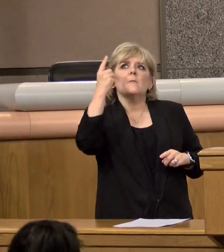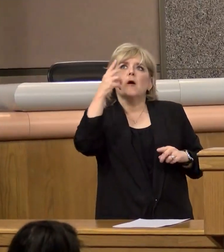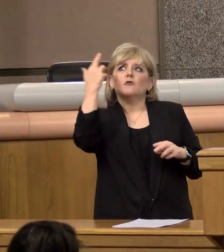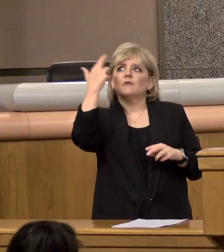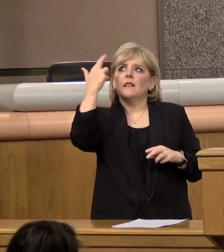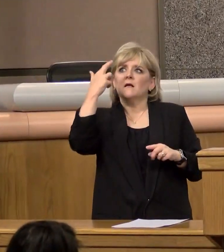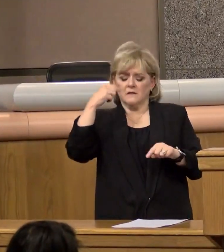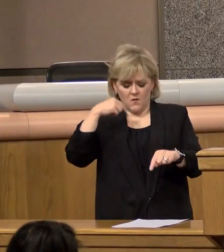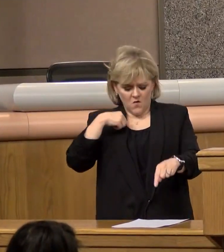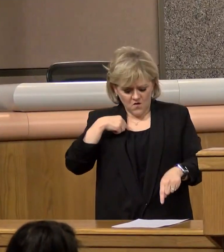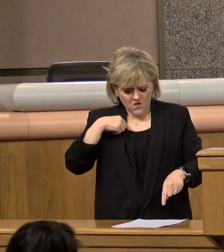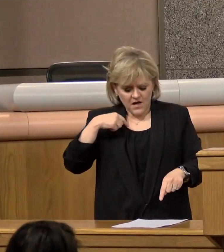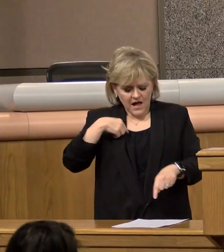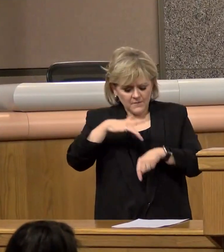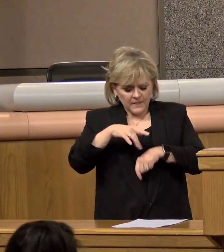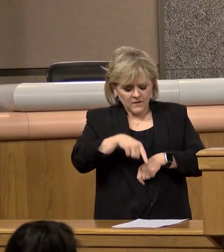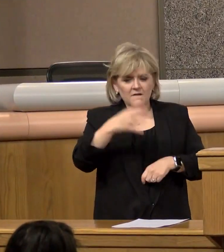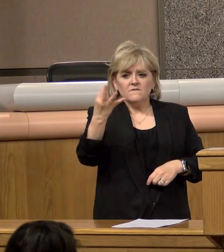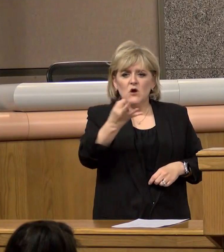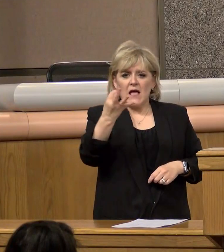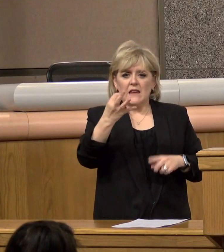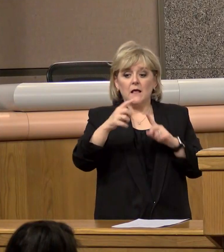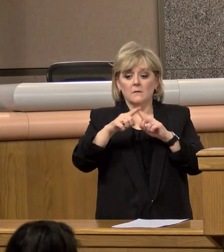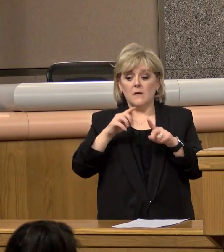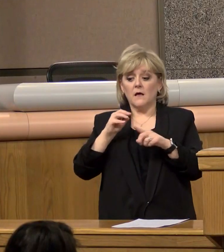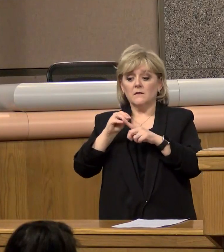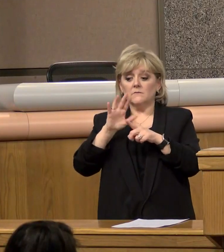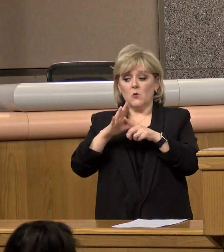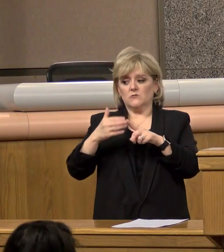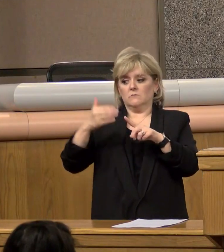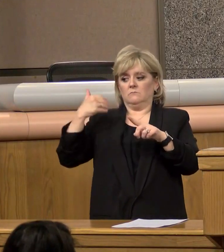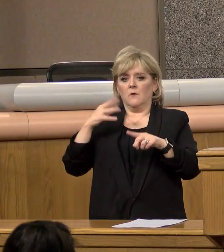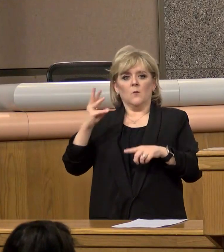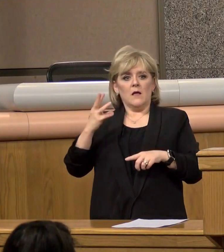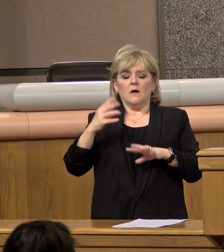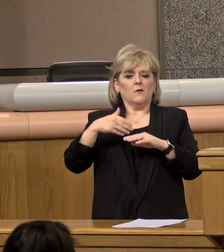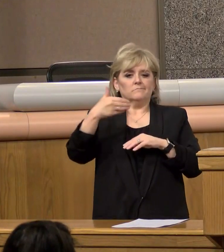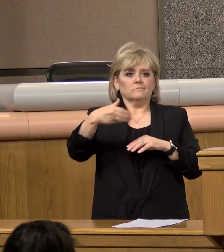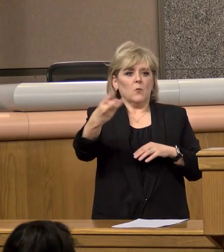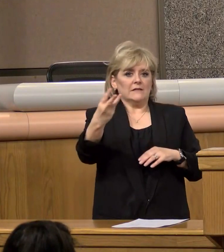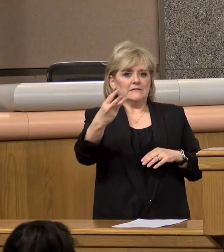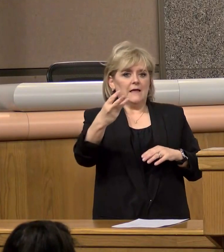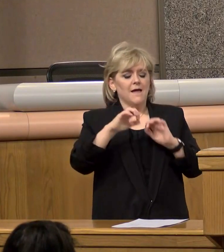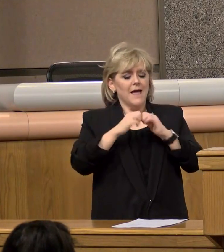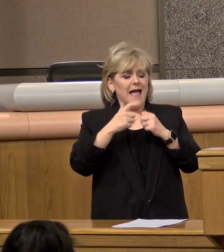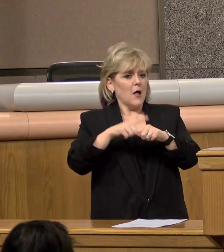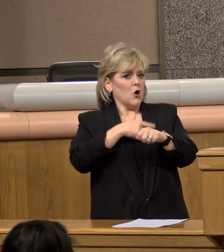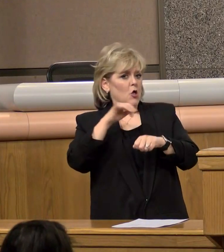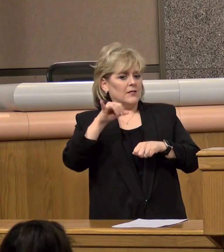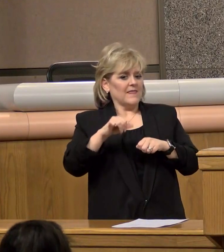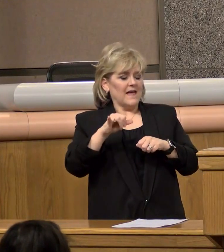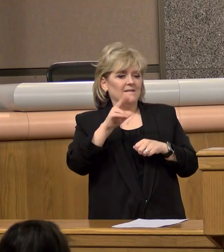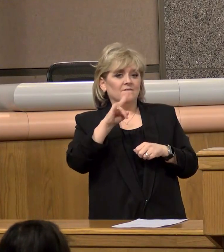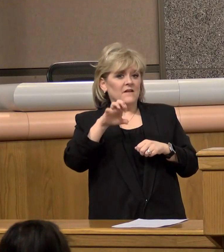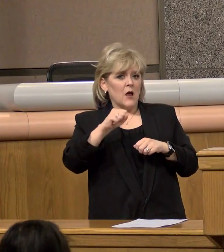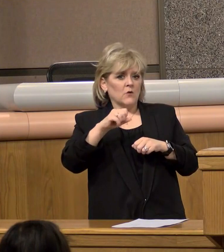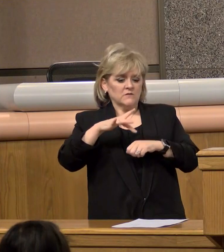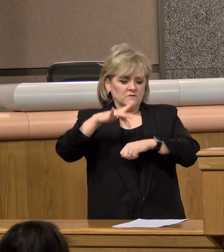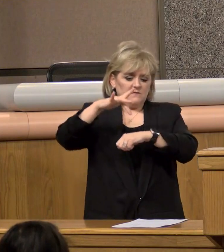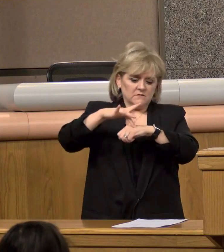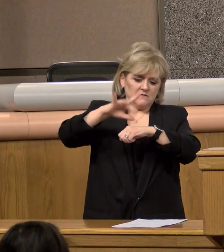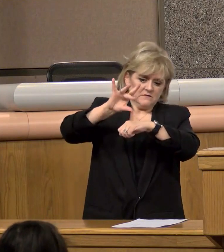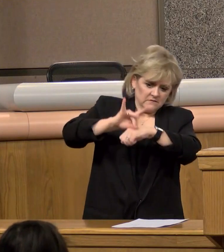Friday even though you said your exposure site was Wednesday at a building. How long is the virus active and when are these places notified